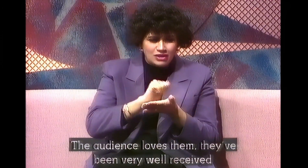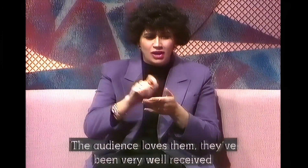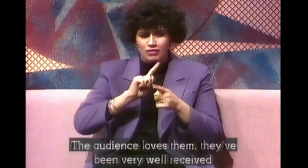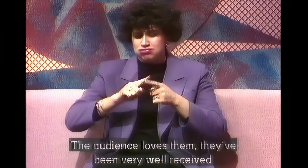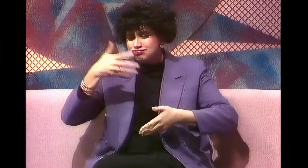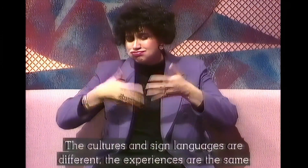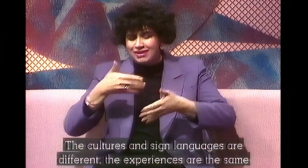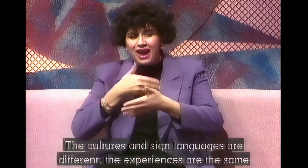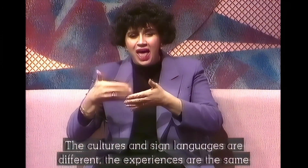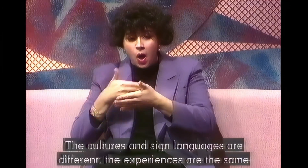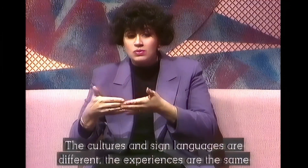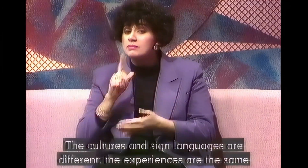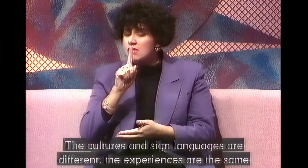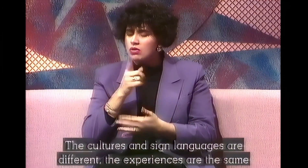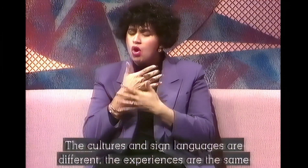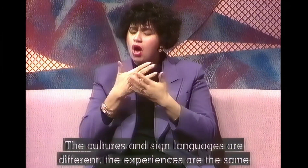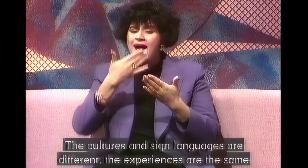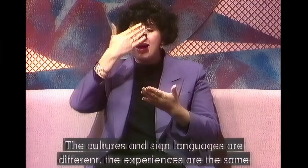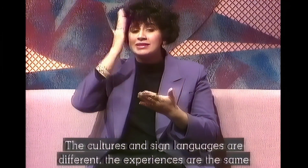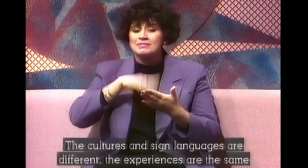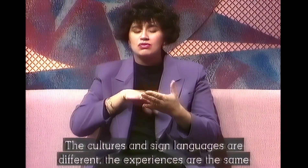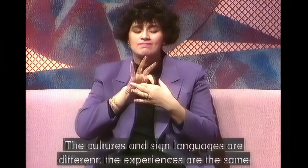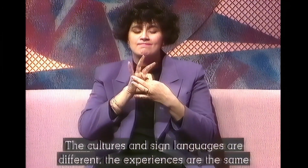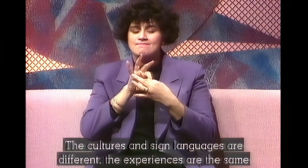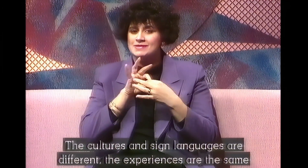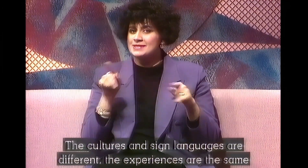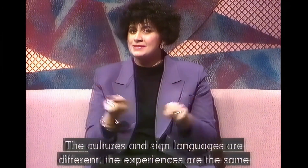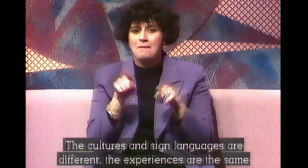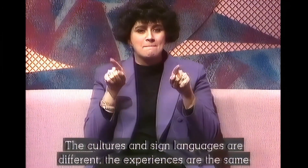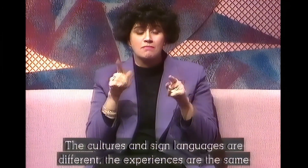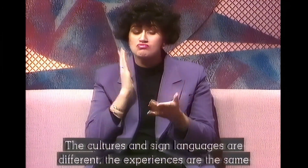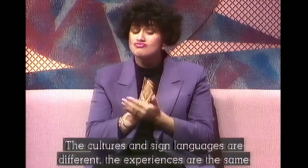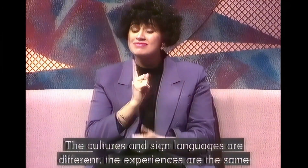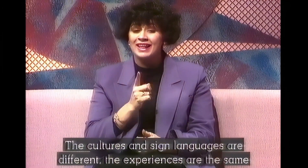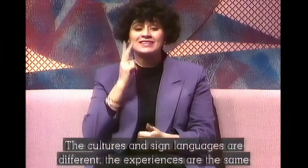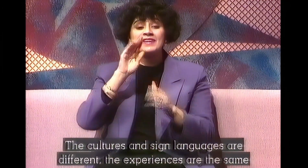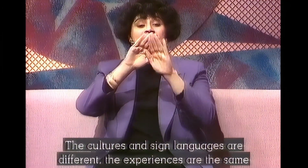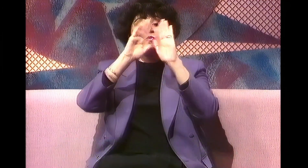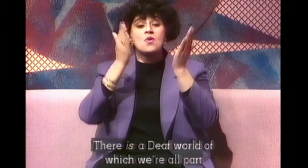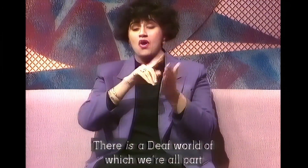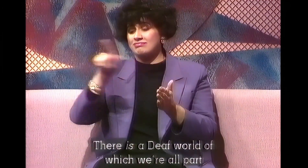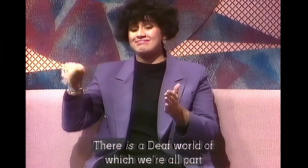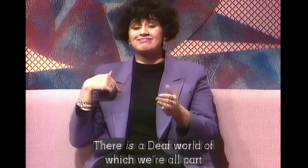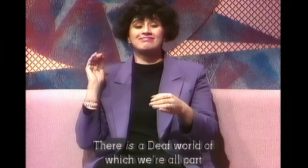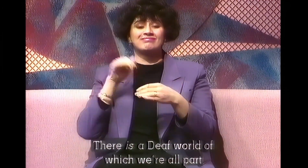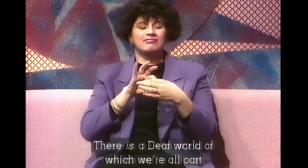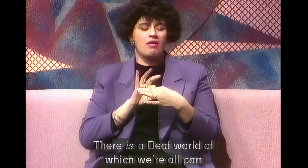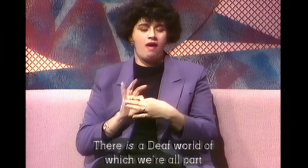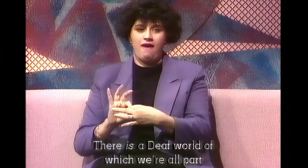received. The cultures are different, the sign languages are different, but a lot of the experiences are the same. There really is a deaf world of which we're